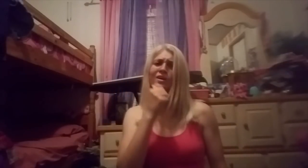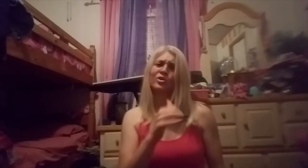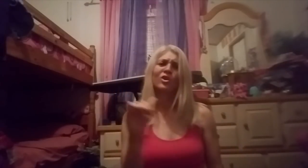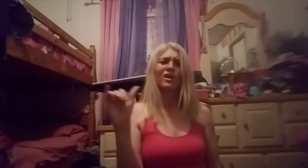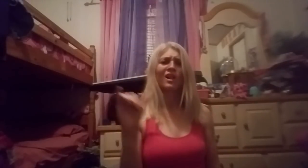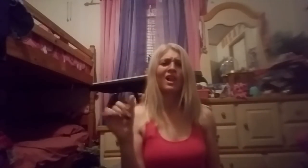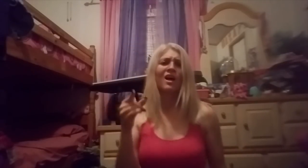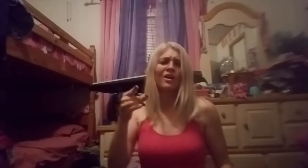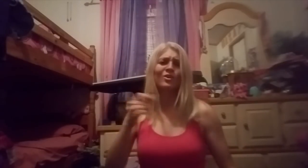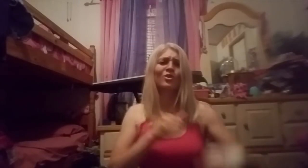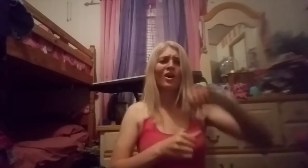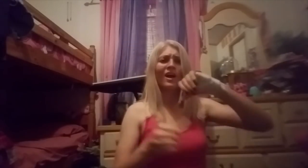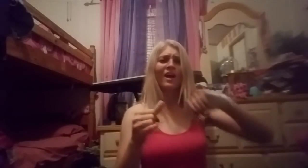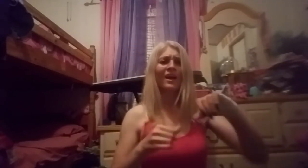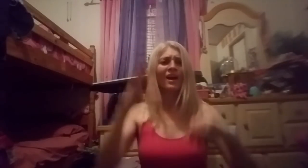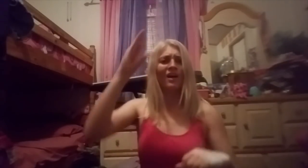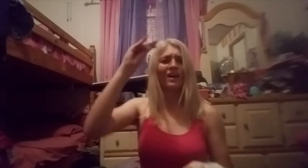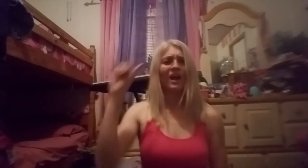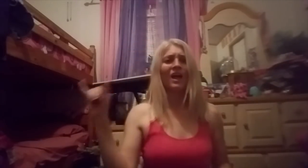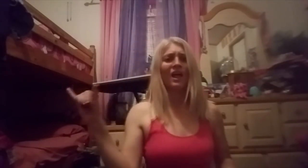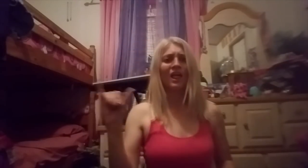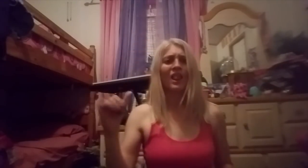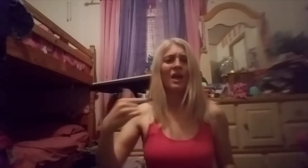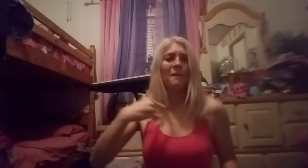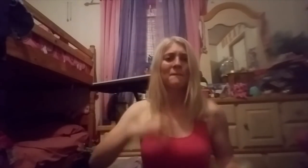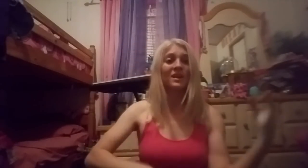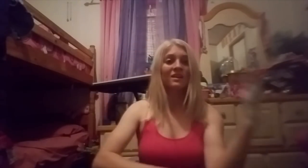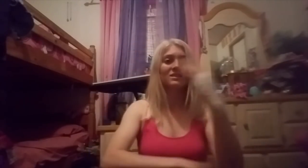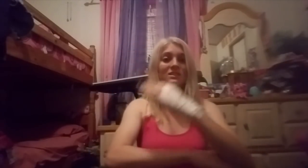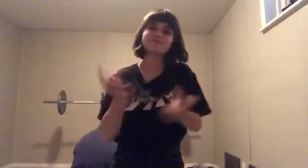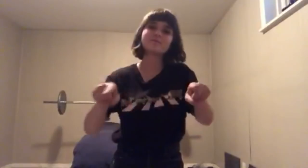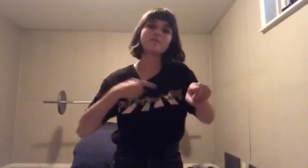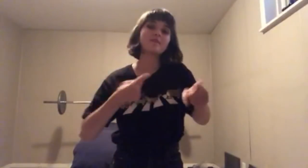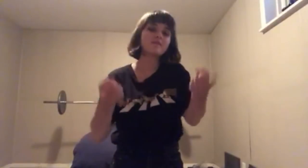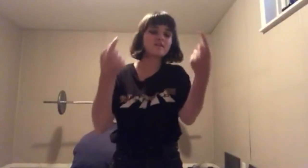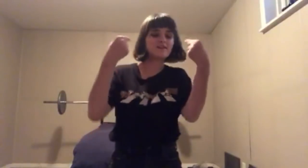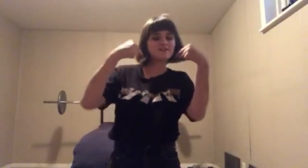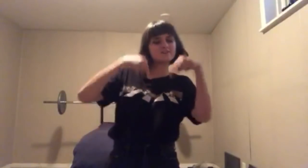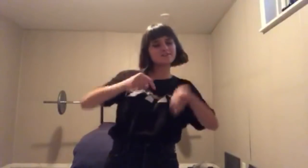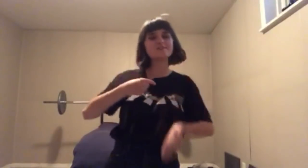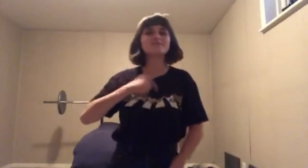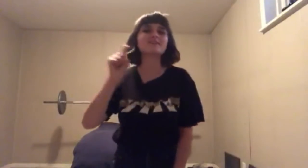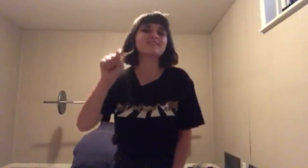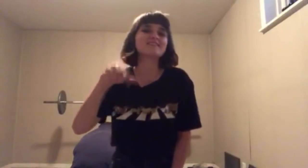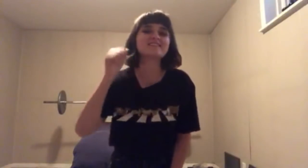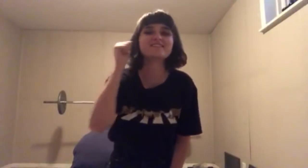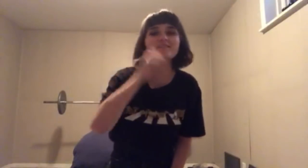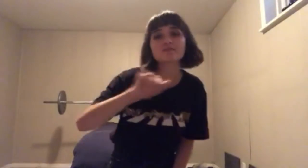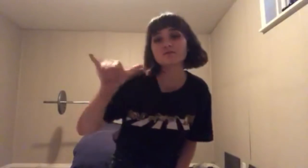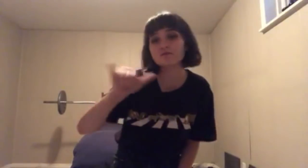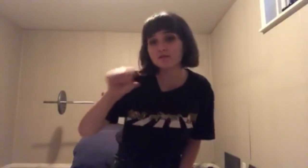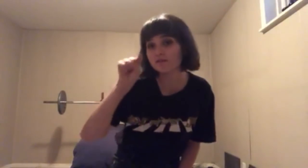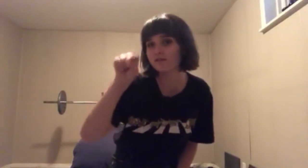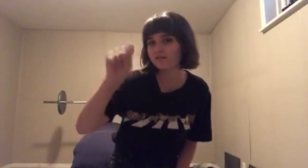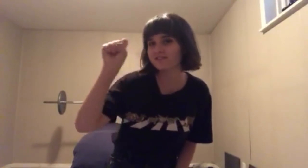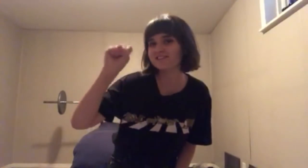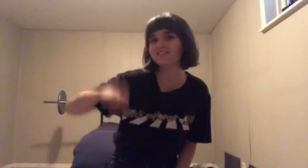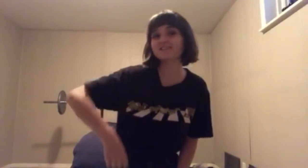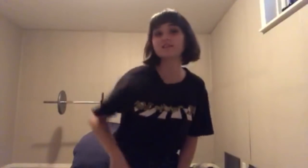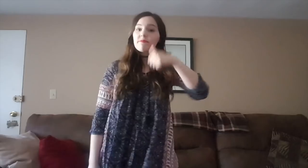Cause girls like you run around with guys like me till sundown. When I come through, I need a girl like you, yeah, yeah.